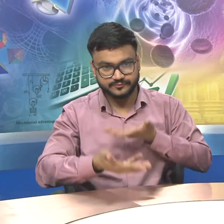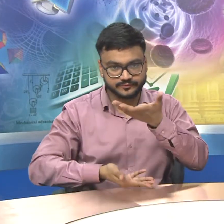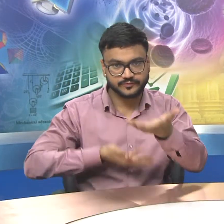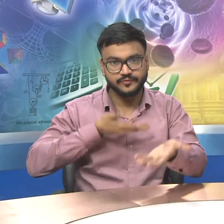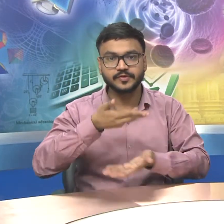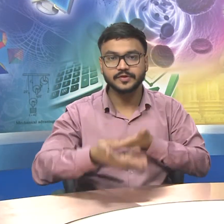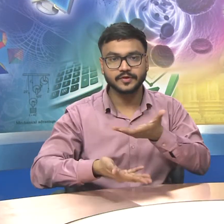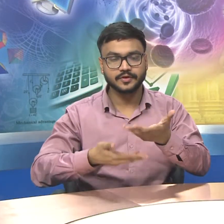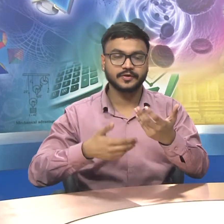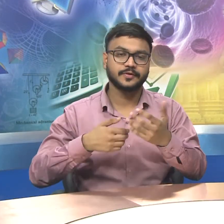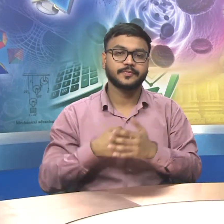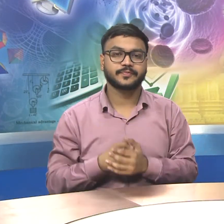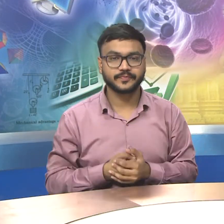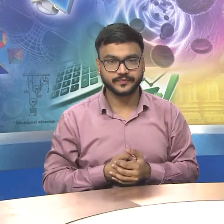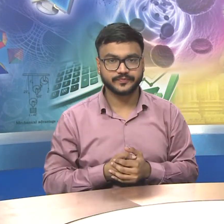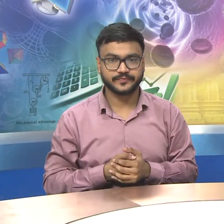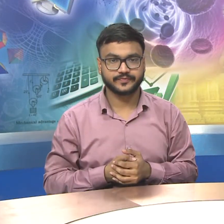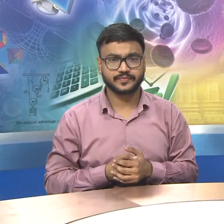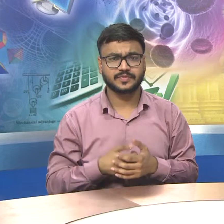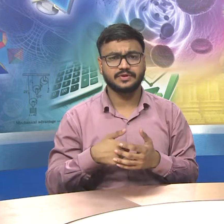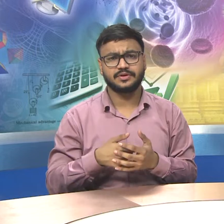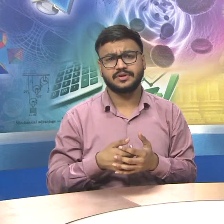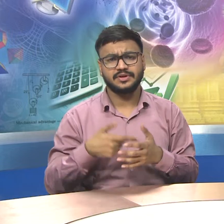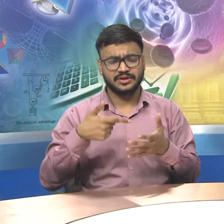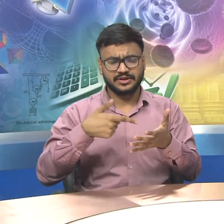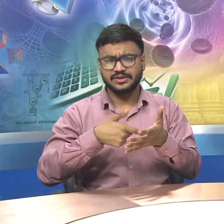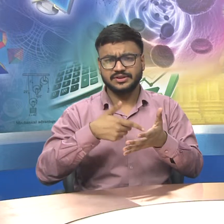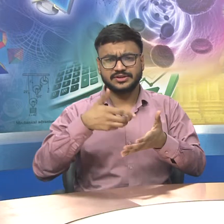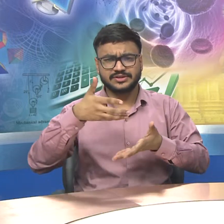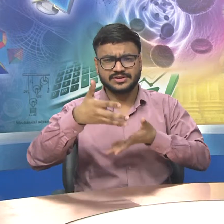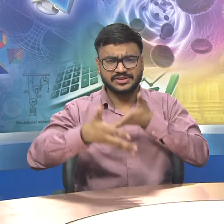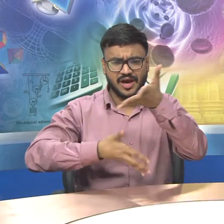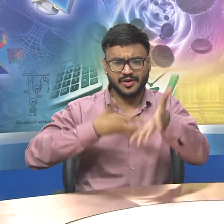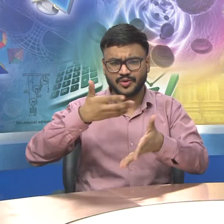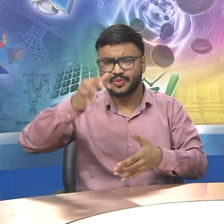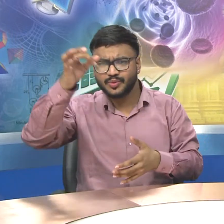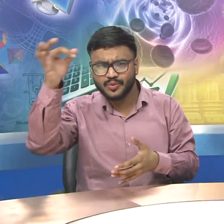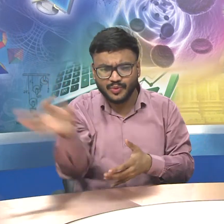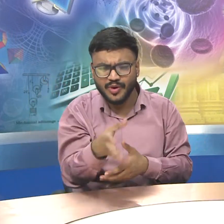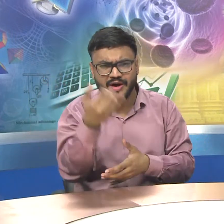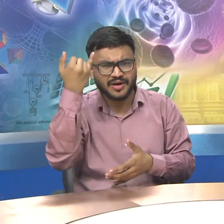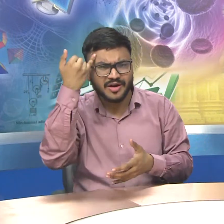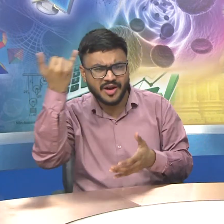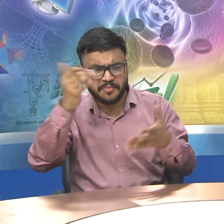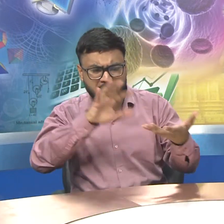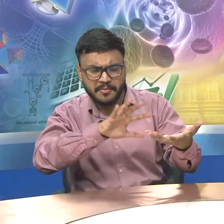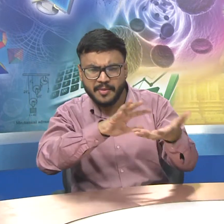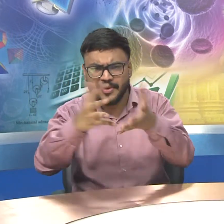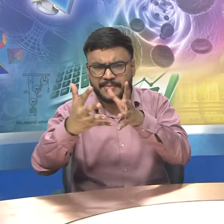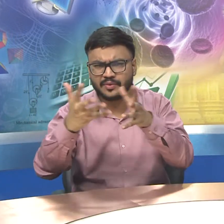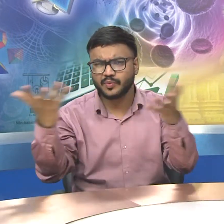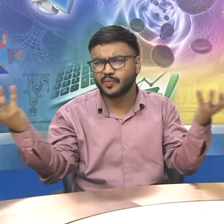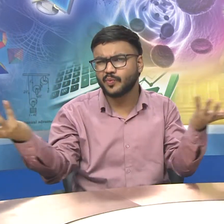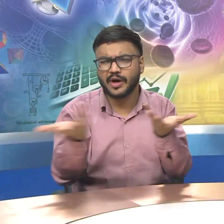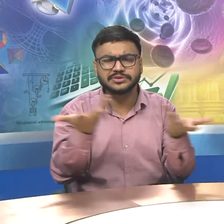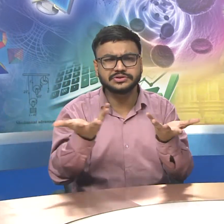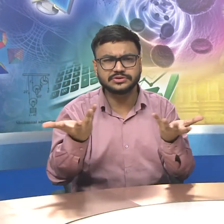Welcome back to NIOS live classes. Now The next topic is creating